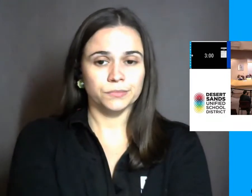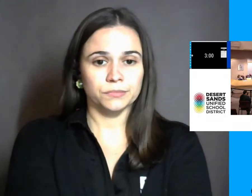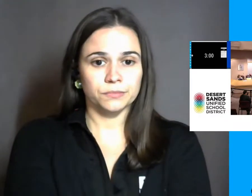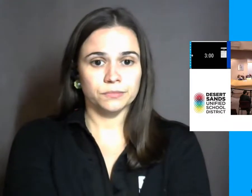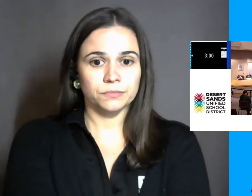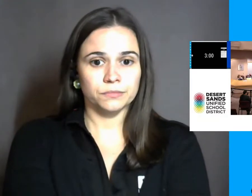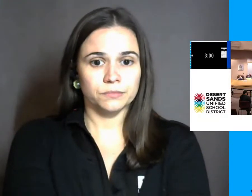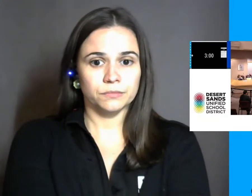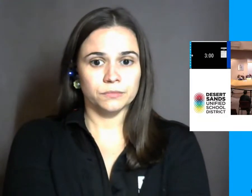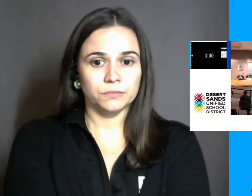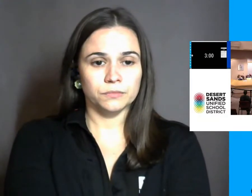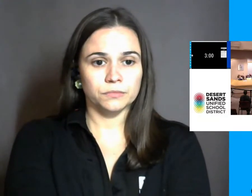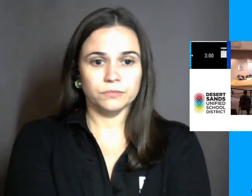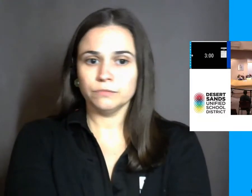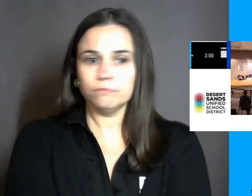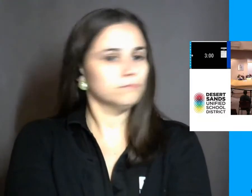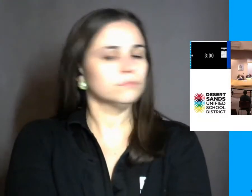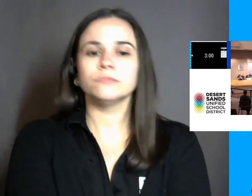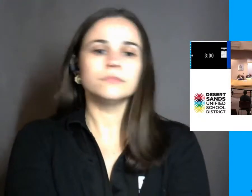No? Okay.